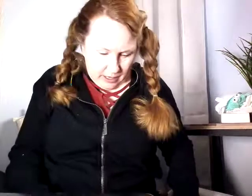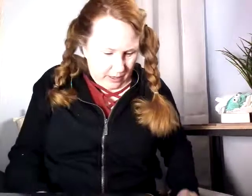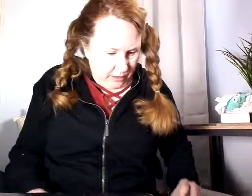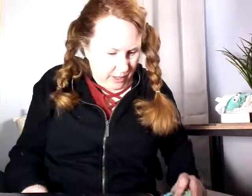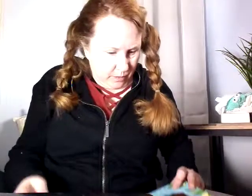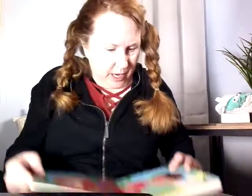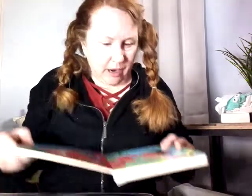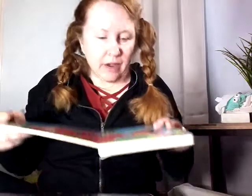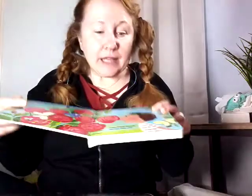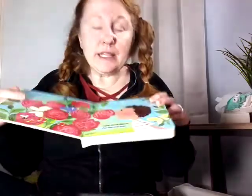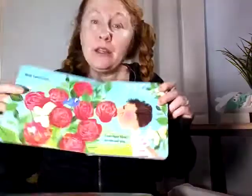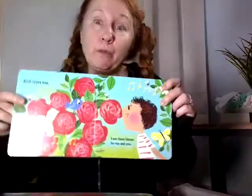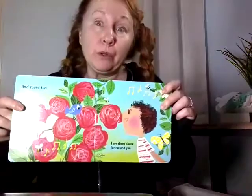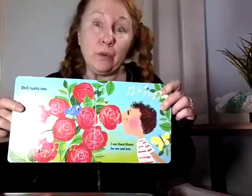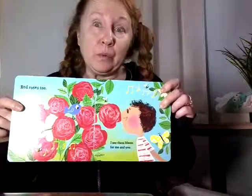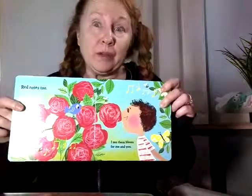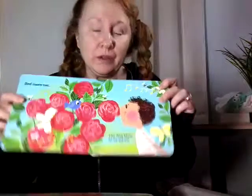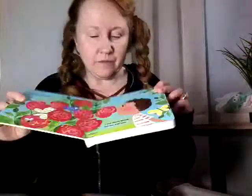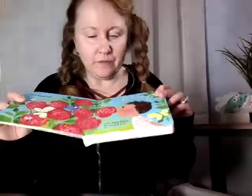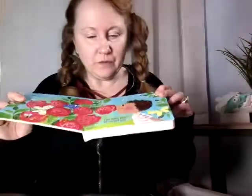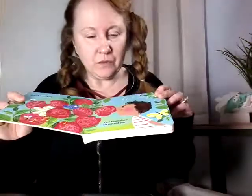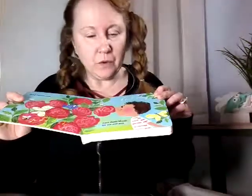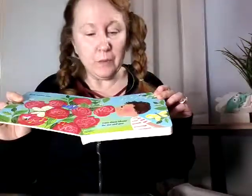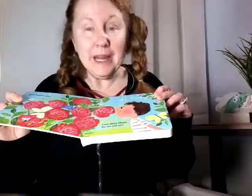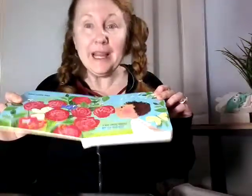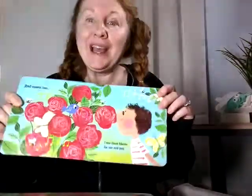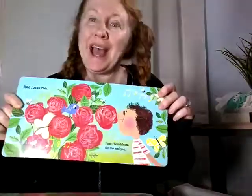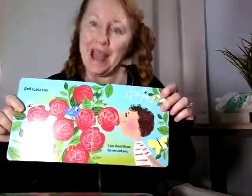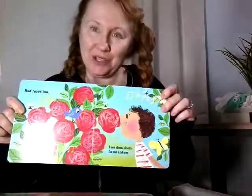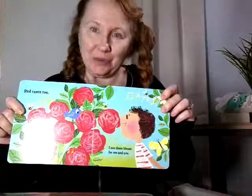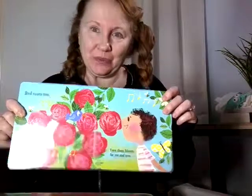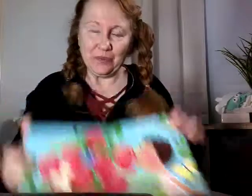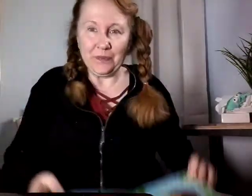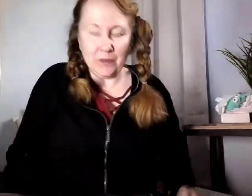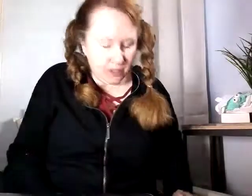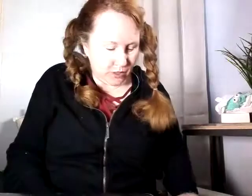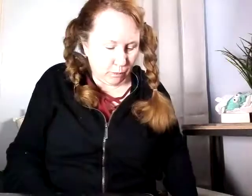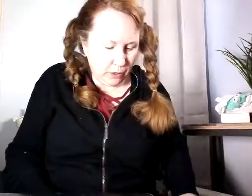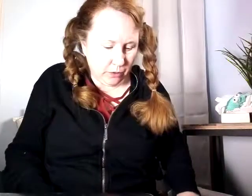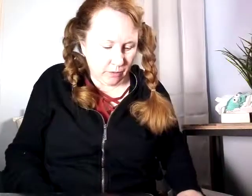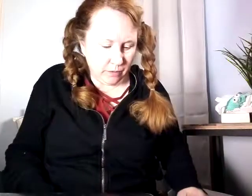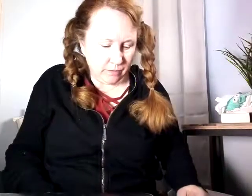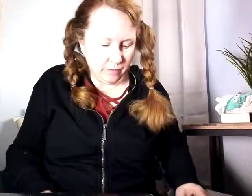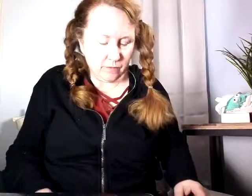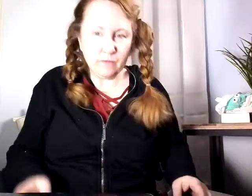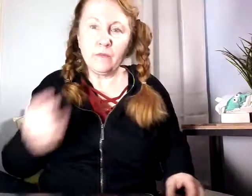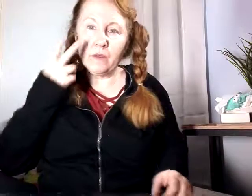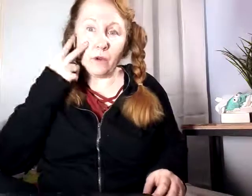And then we have, I see them bloom for me and you. So bloom, or we could